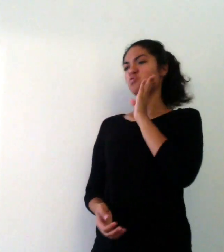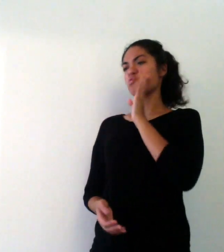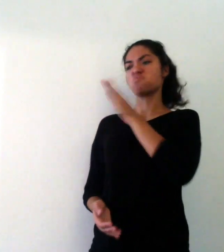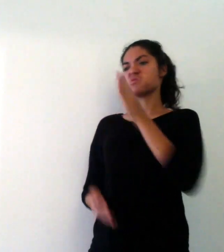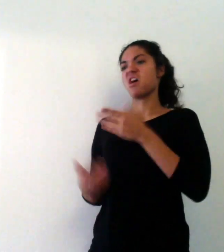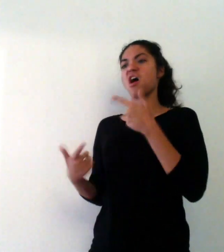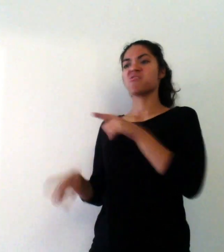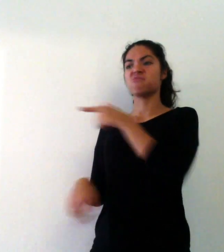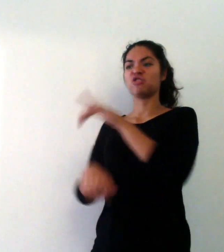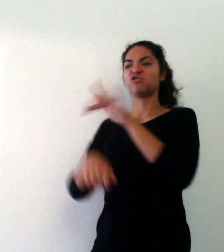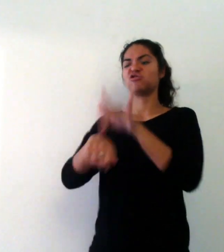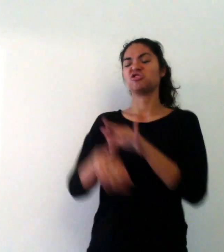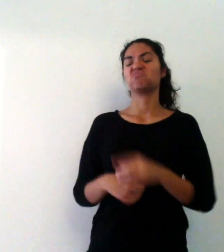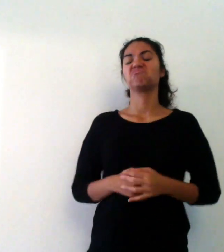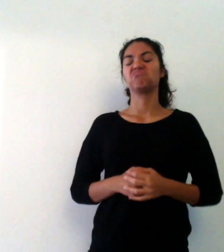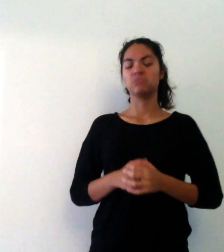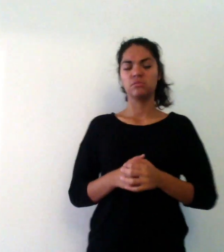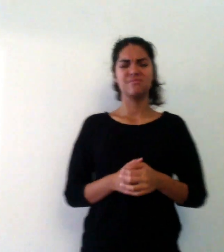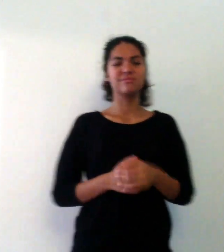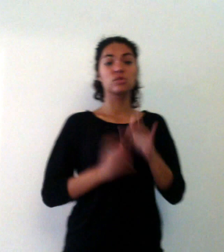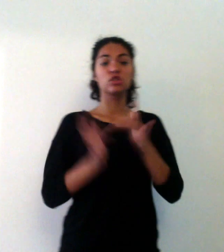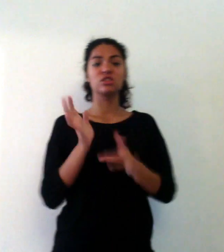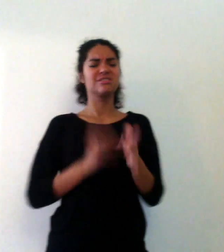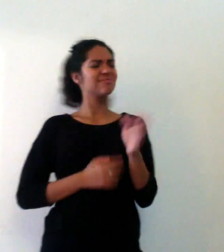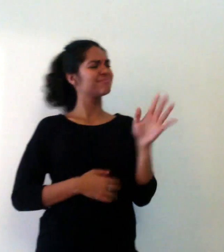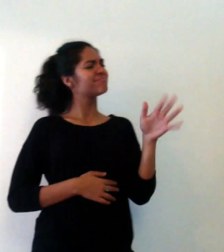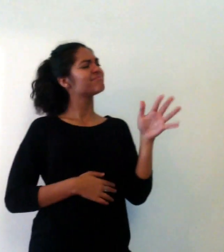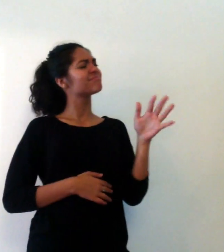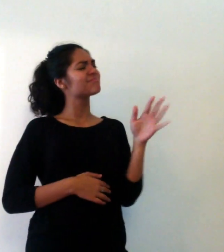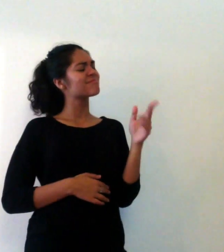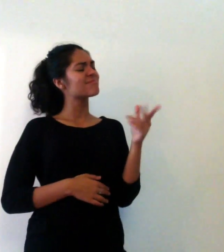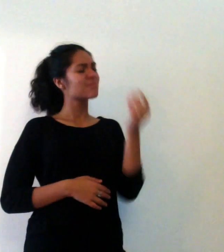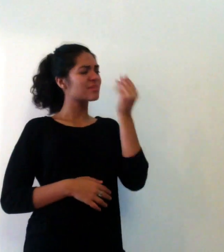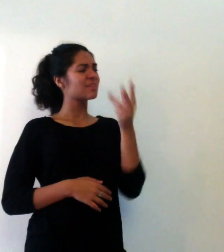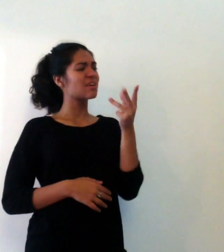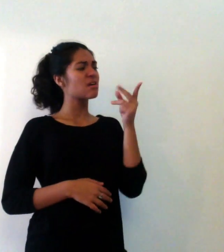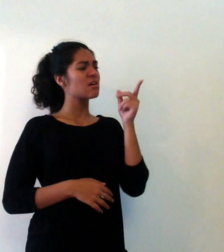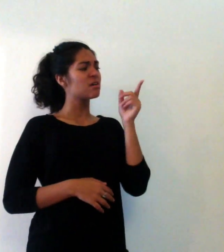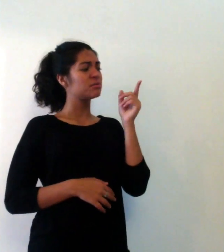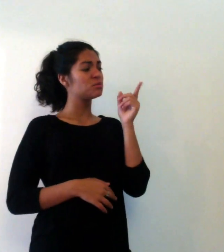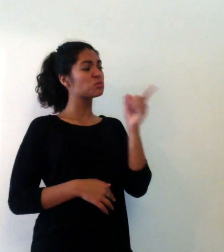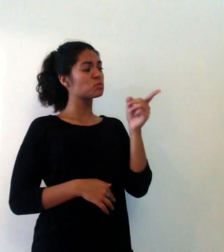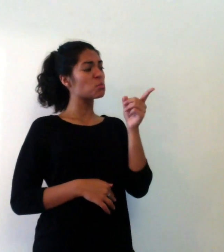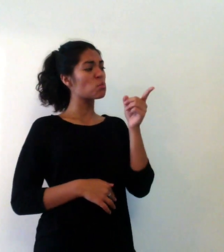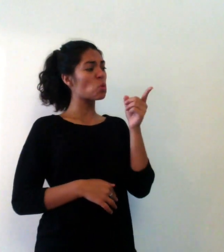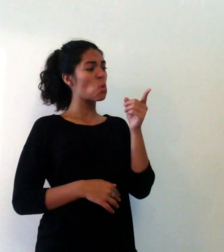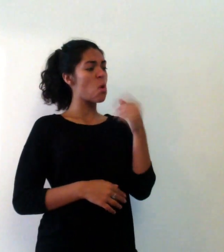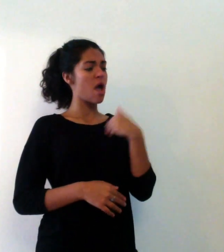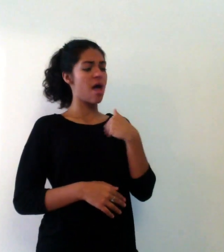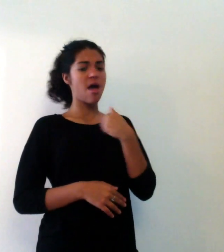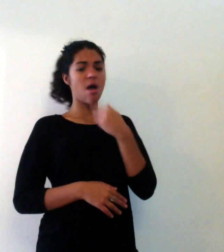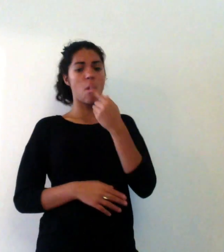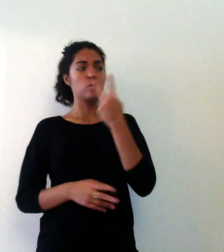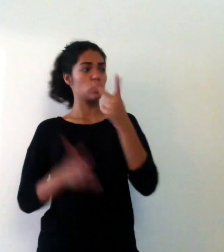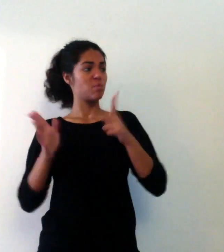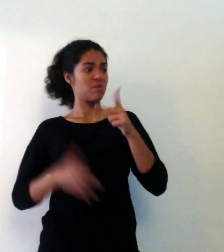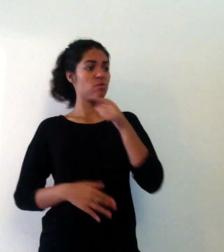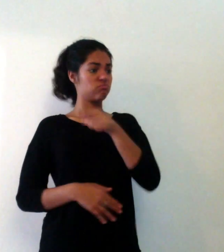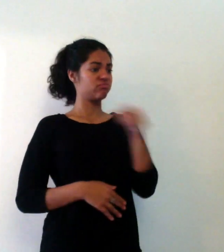500, and you were forgiven for the 50 or a debt of 500, where would you appreciate it more? He said, the debt of 500 is